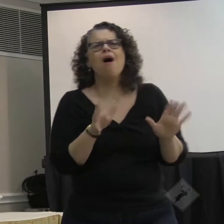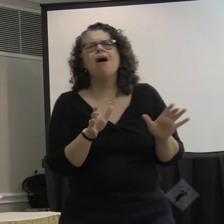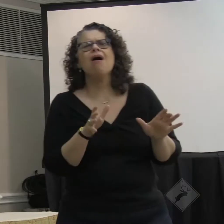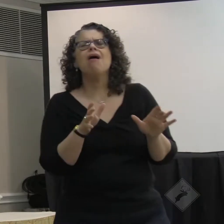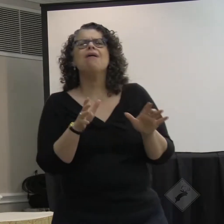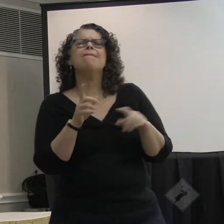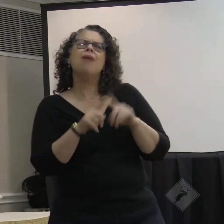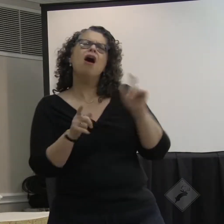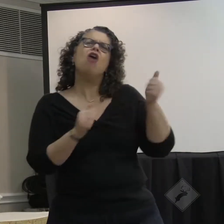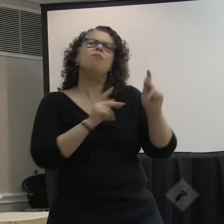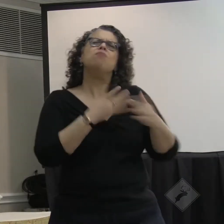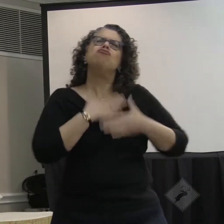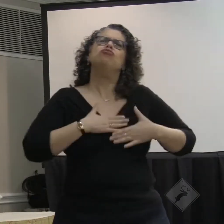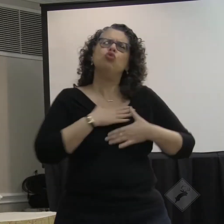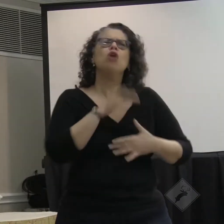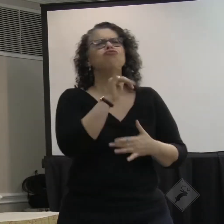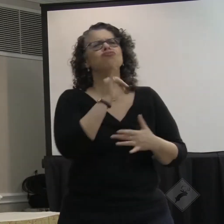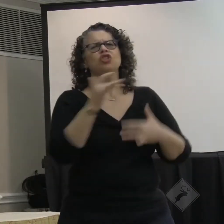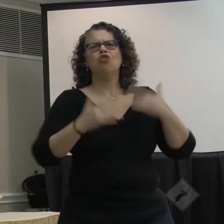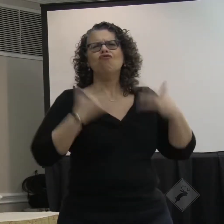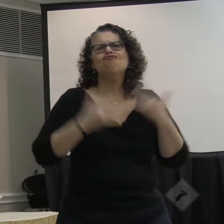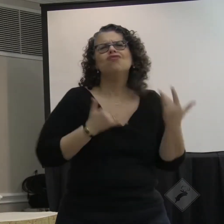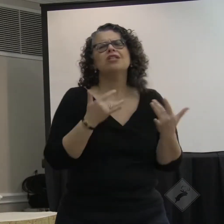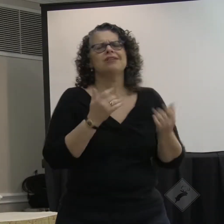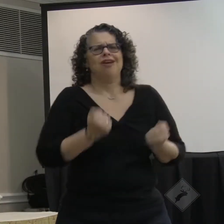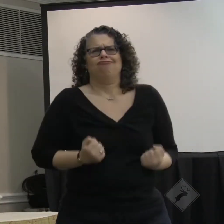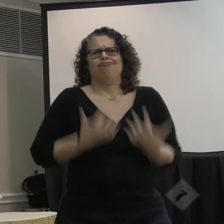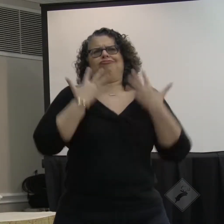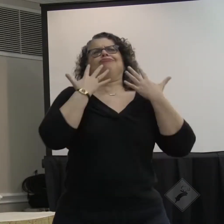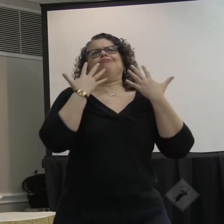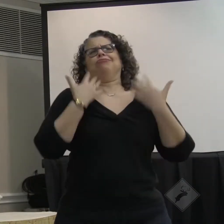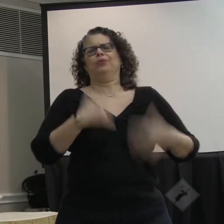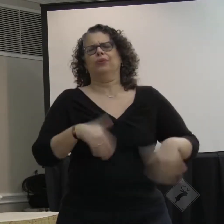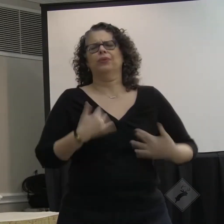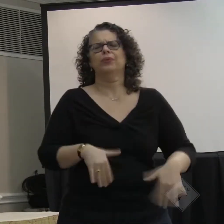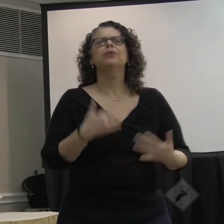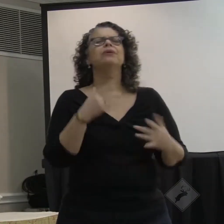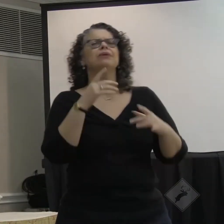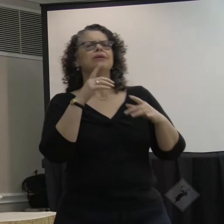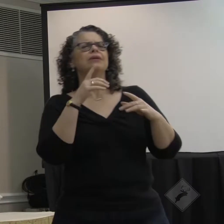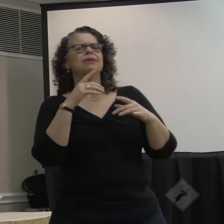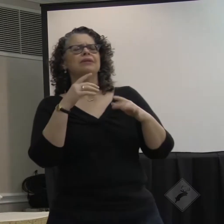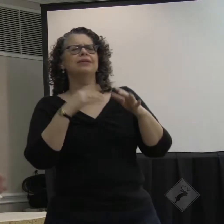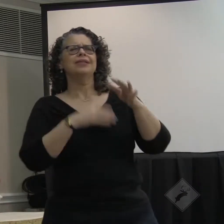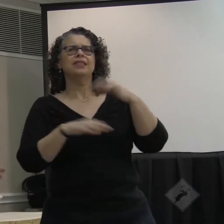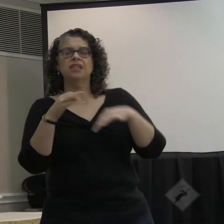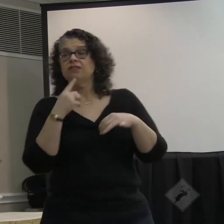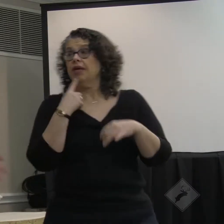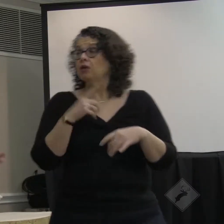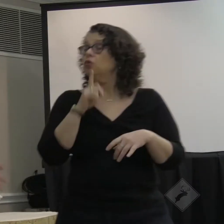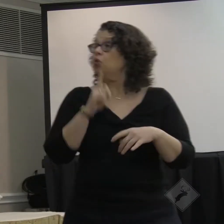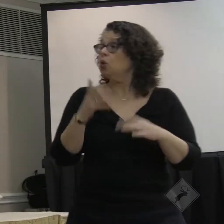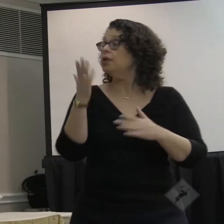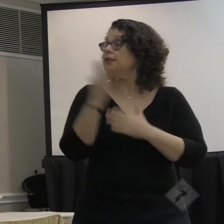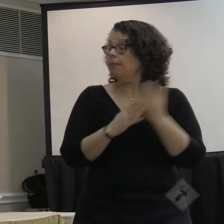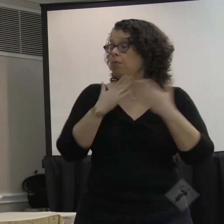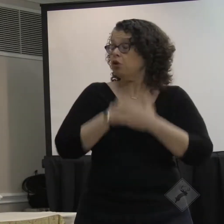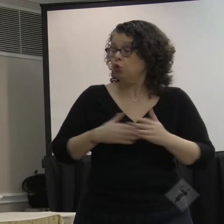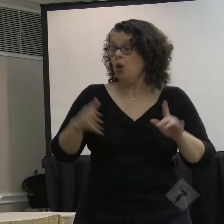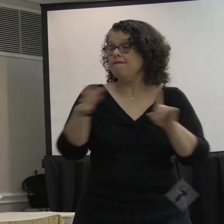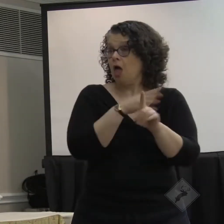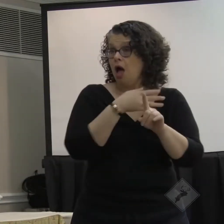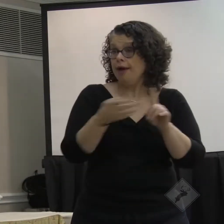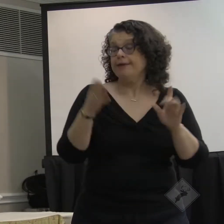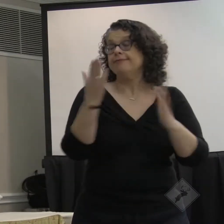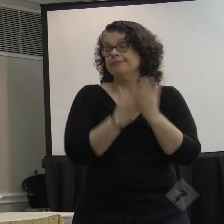understand how other people would. They would want the thrill, they would want the rush. That makes the point, whereas if you had said, sure, some people like to spank and